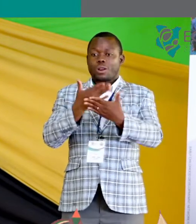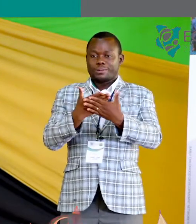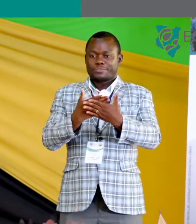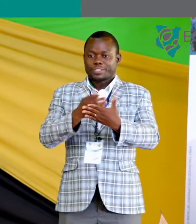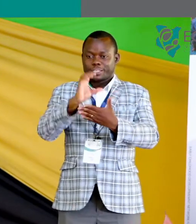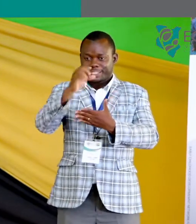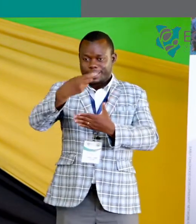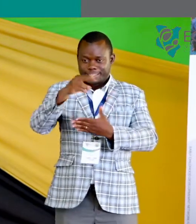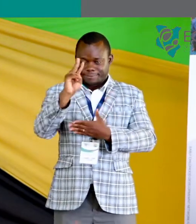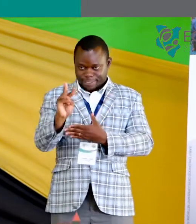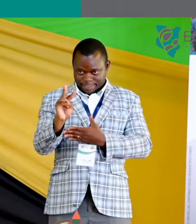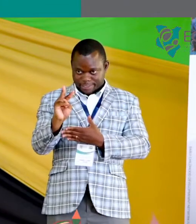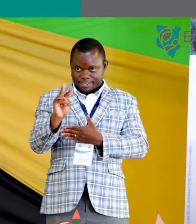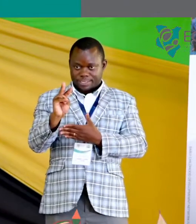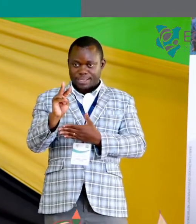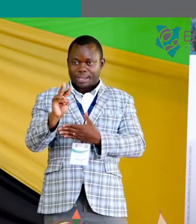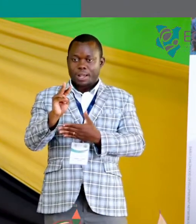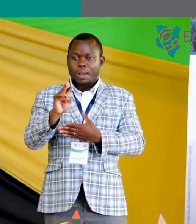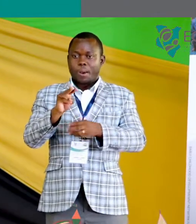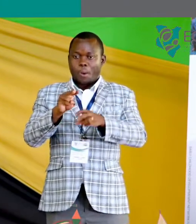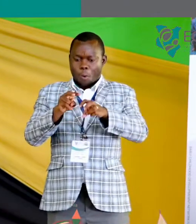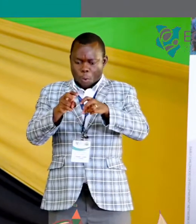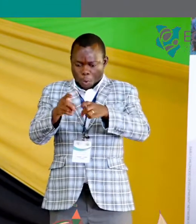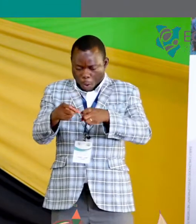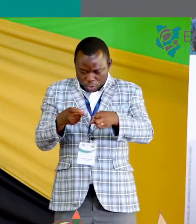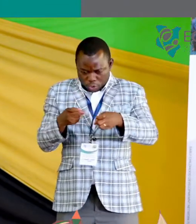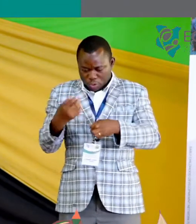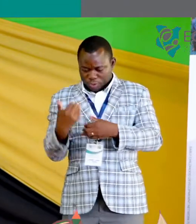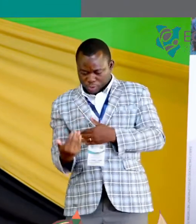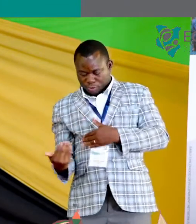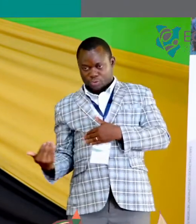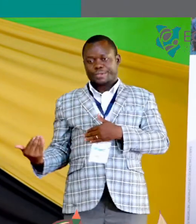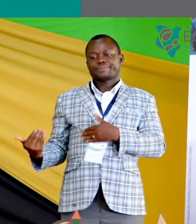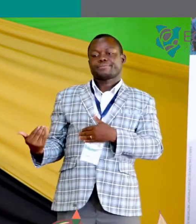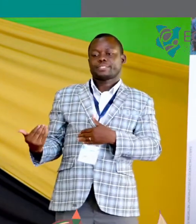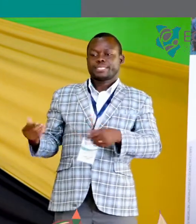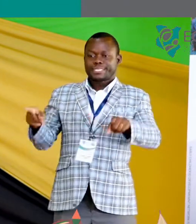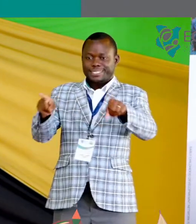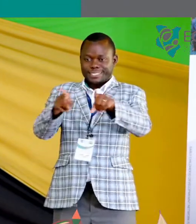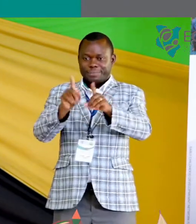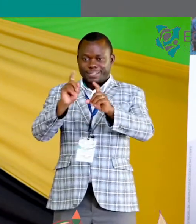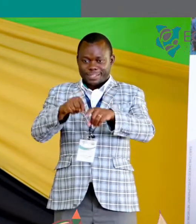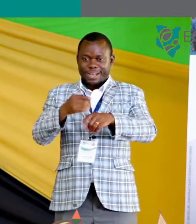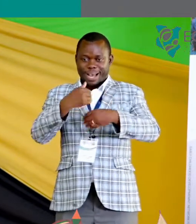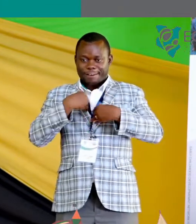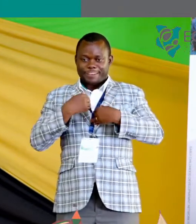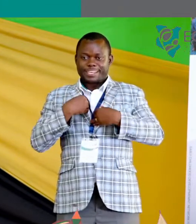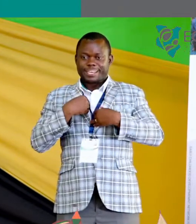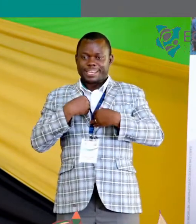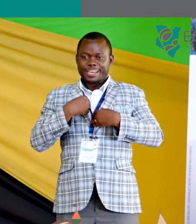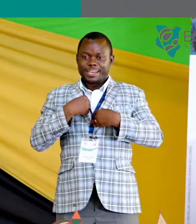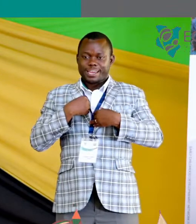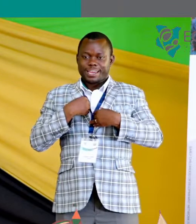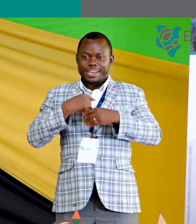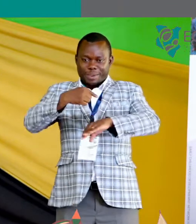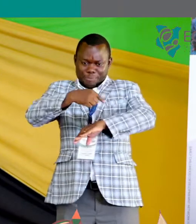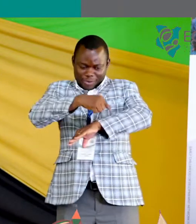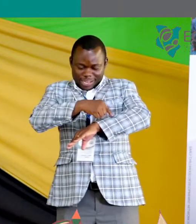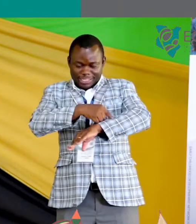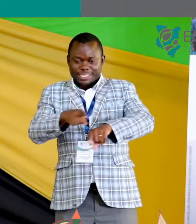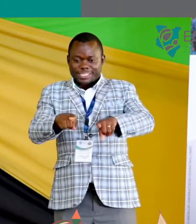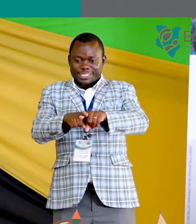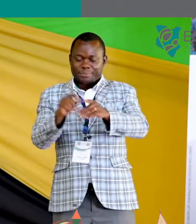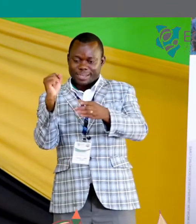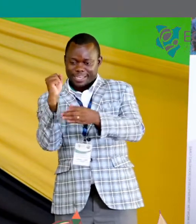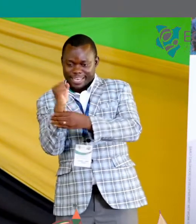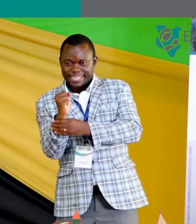CHVs do our monitoring for our children and immunize them, deworm them. And then we also